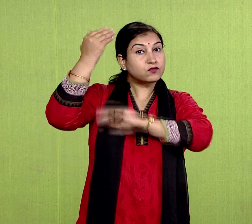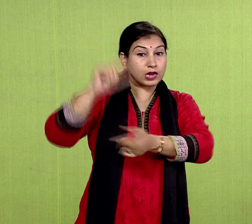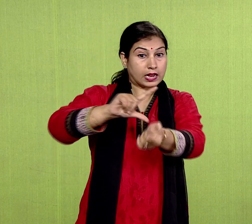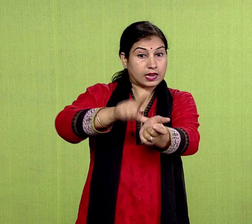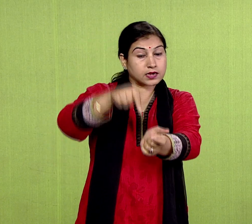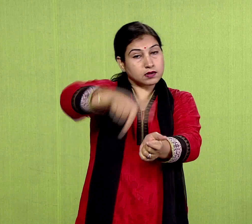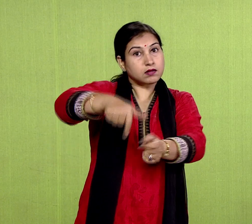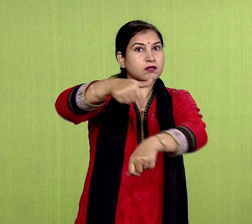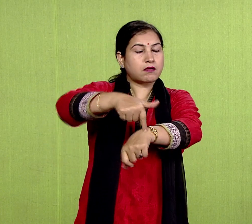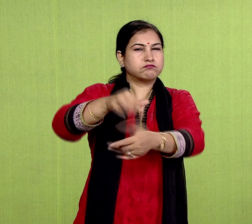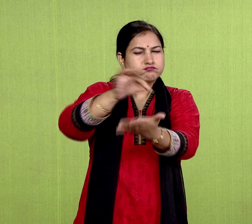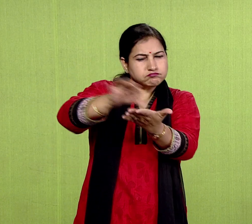were